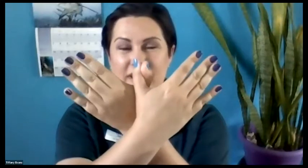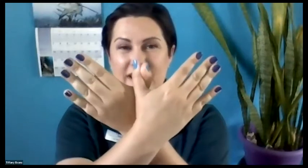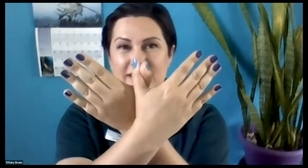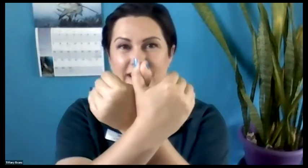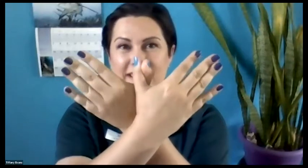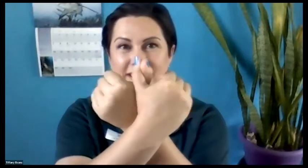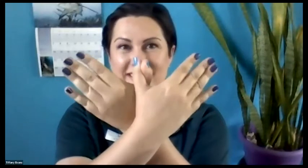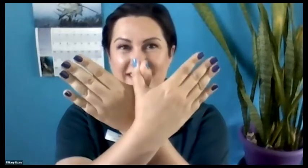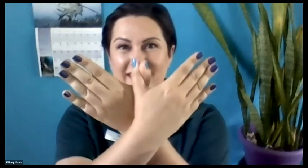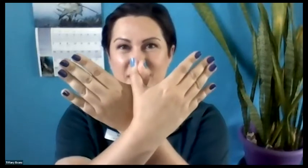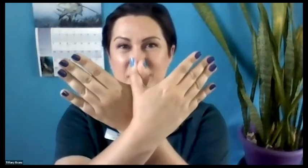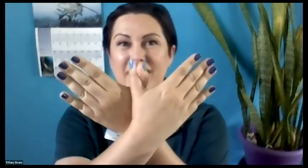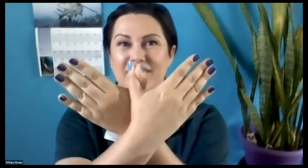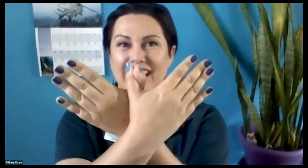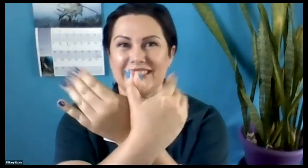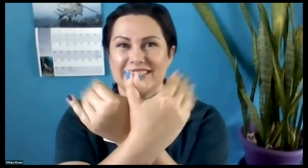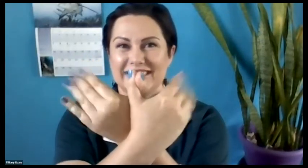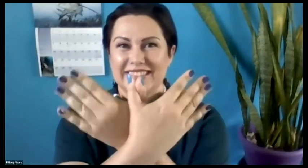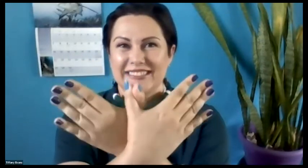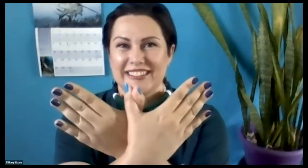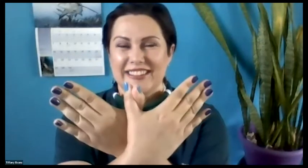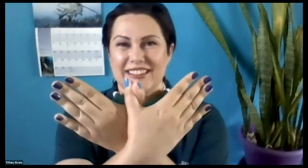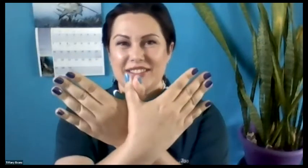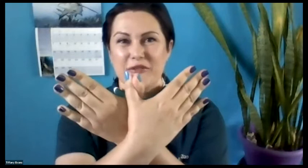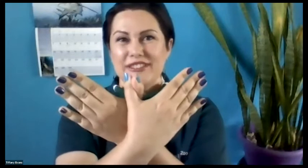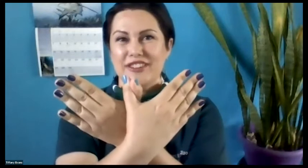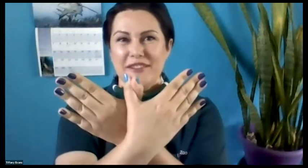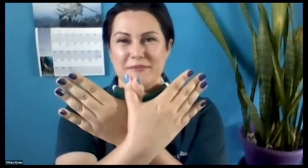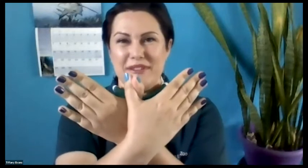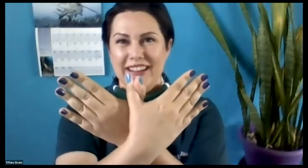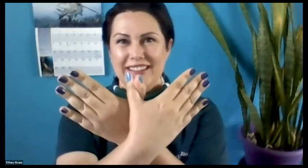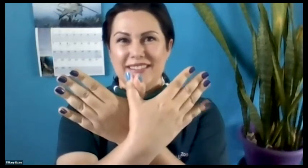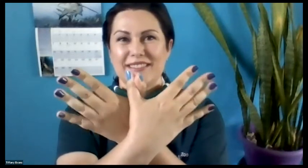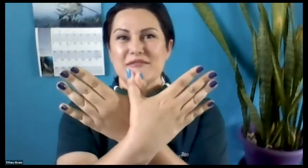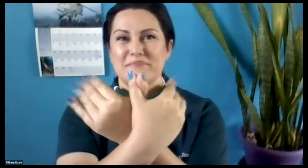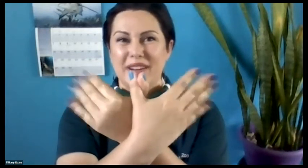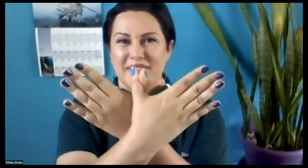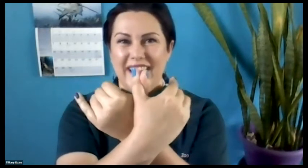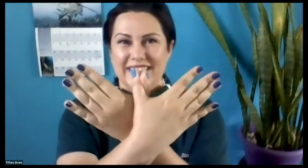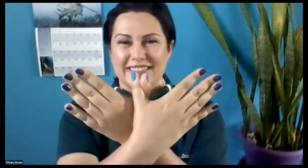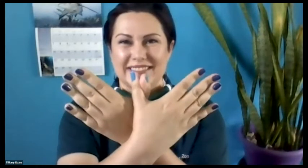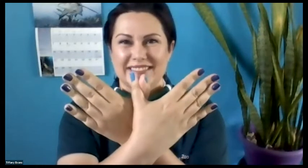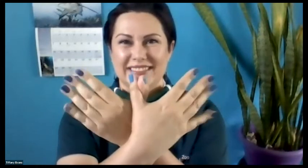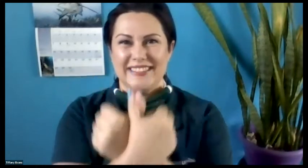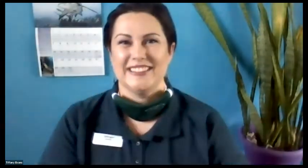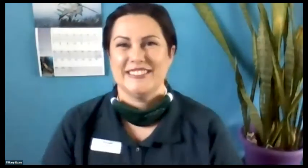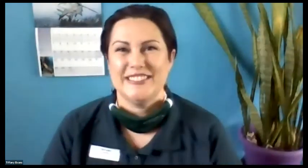hands like this. Butterfly. So everybody try it with me. Ready? Butterfly. Good job.